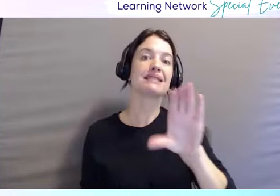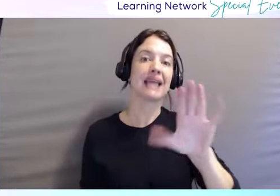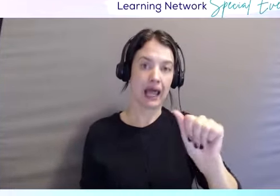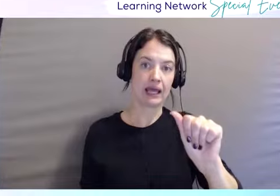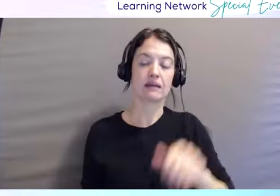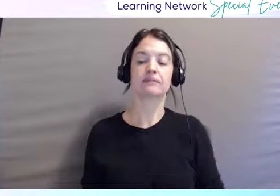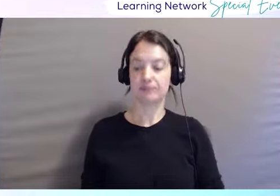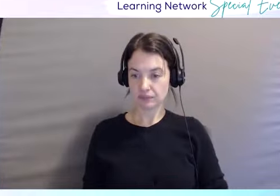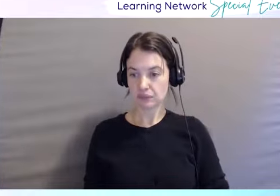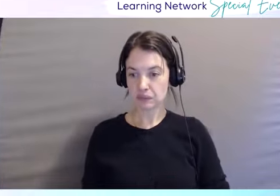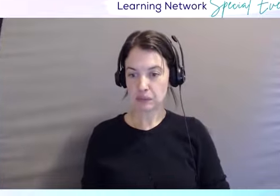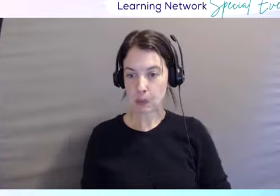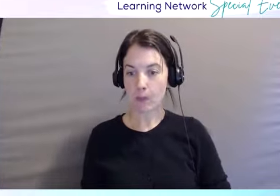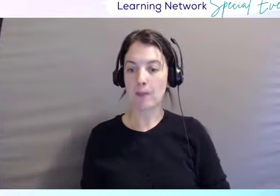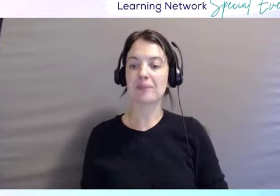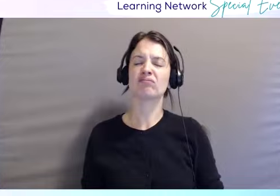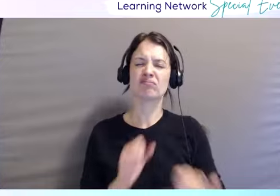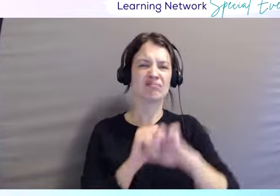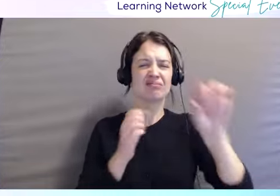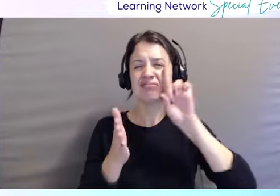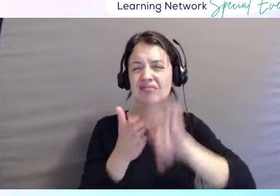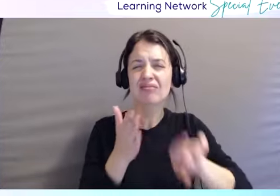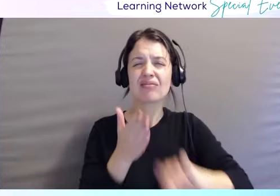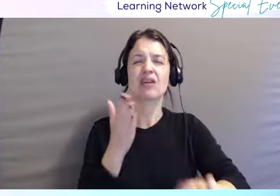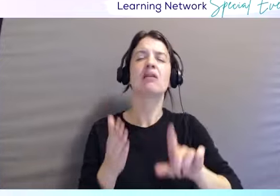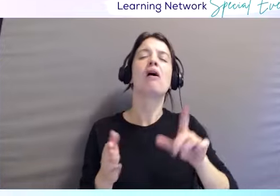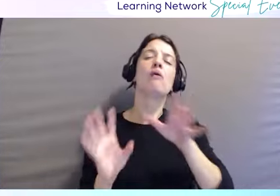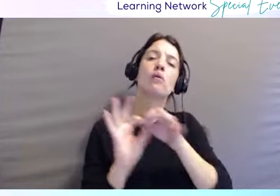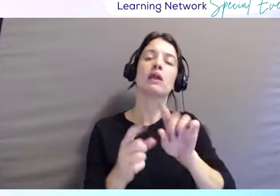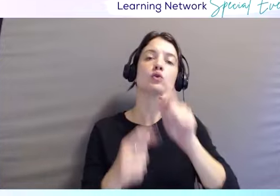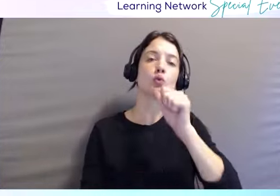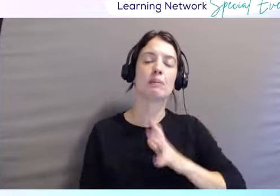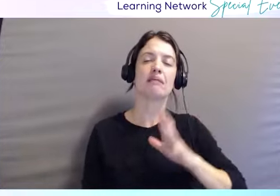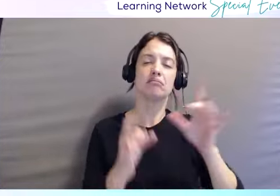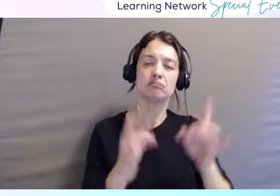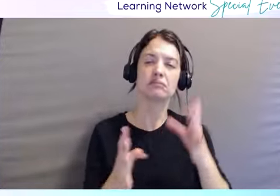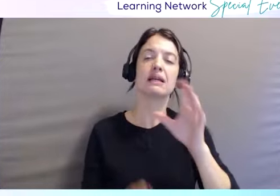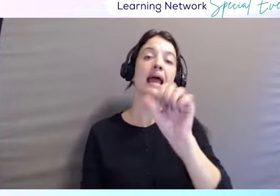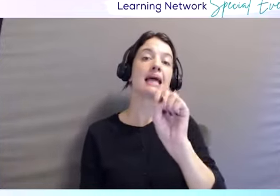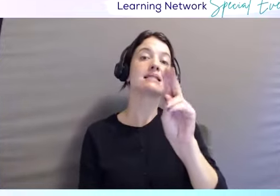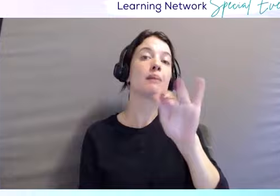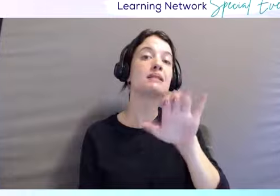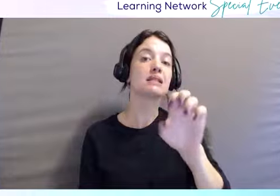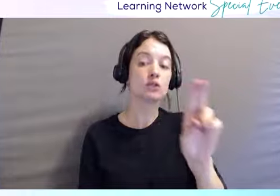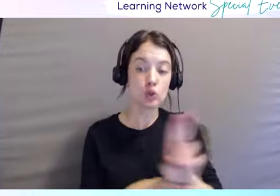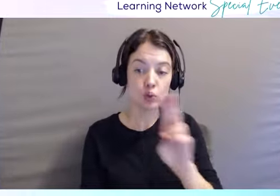women and contributed to practice change. She has led numerous national and international projects and has authored 12